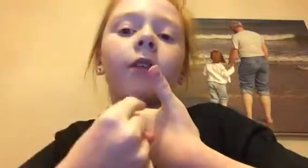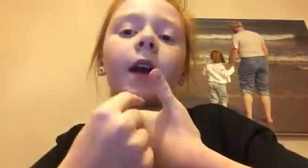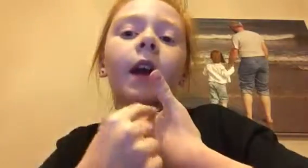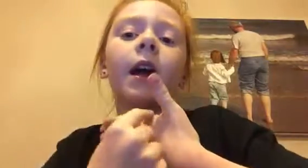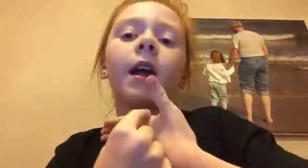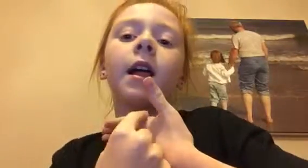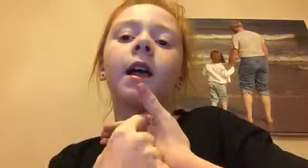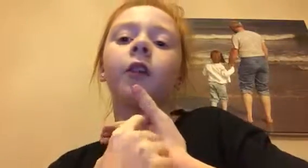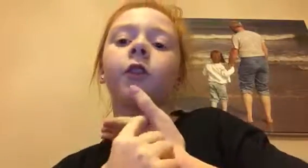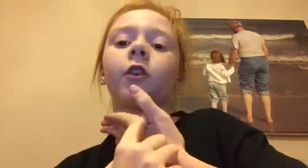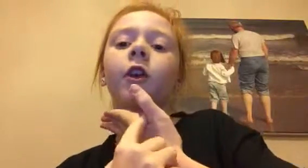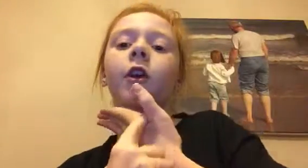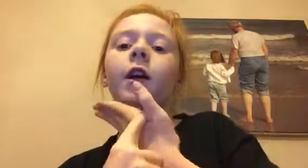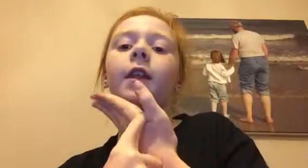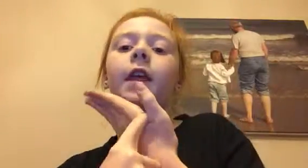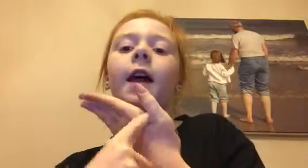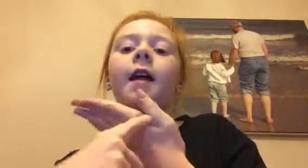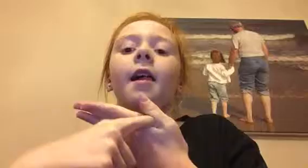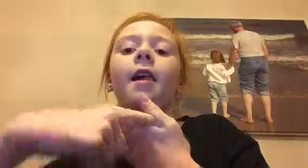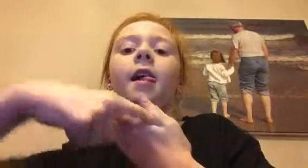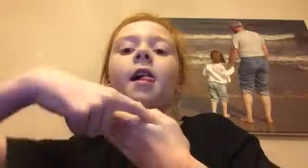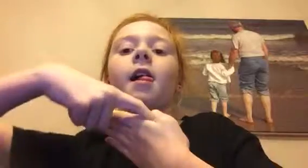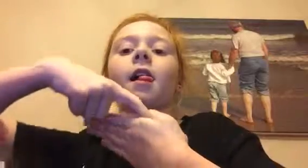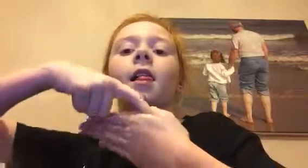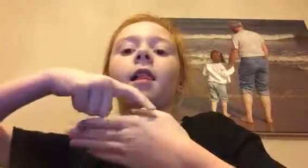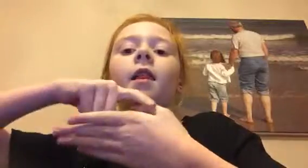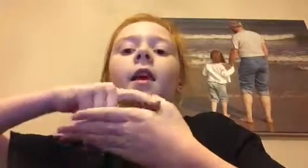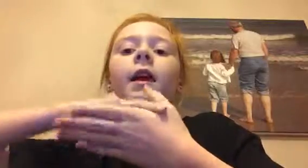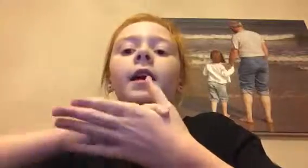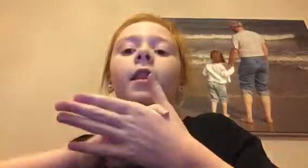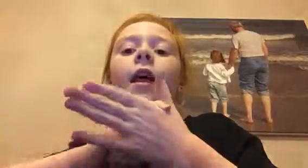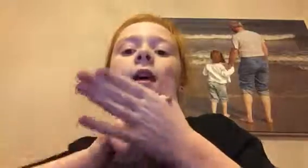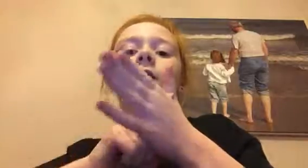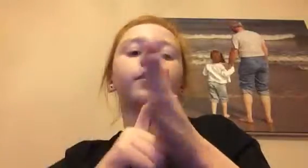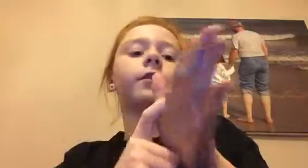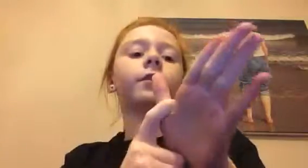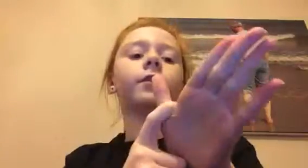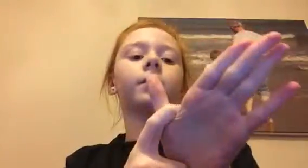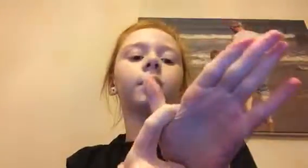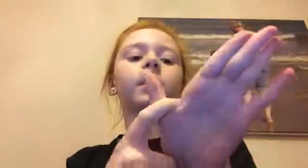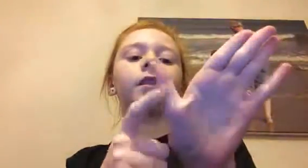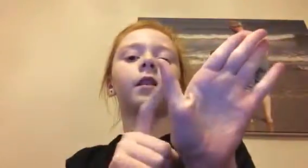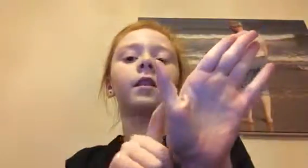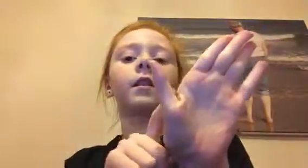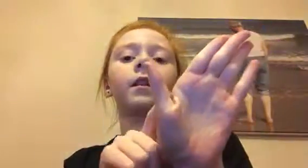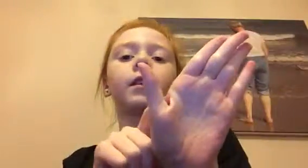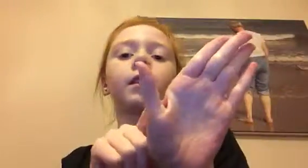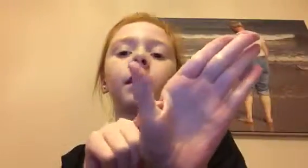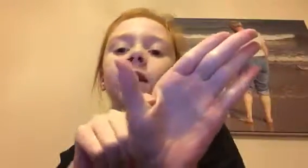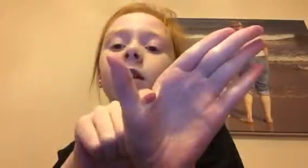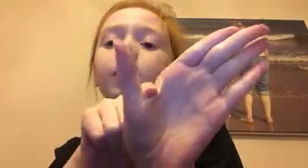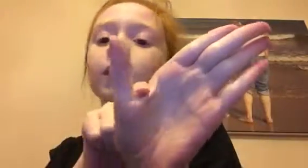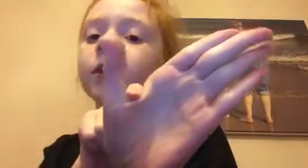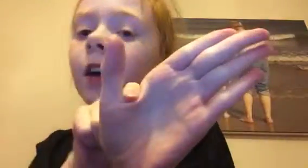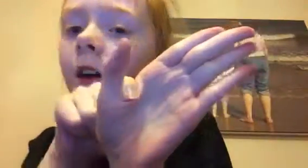finger you're gonna hook it there like that so